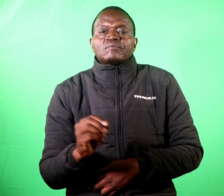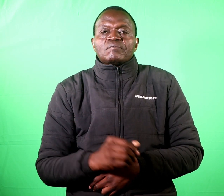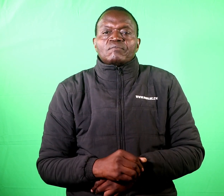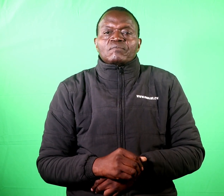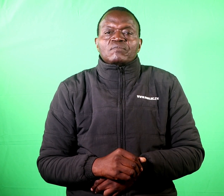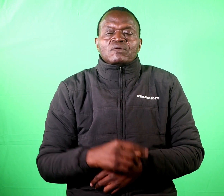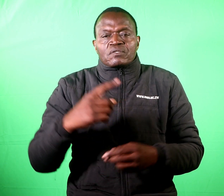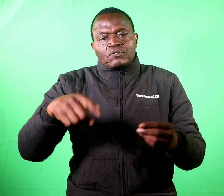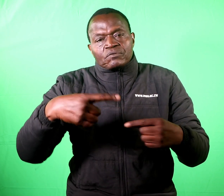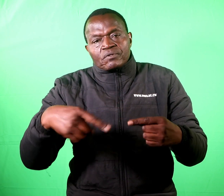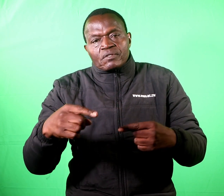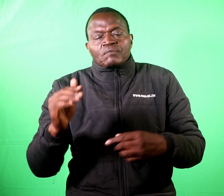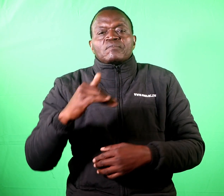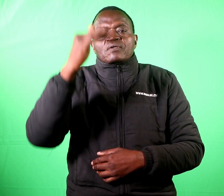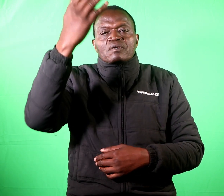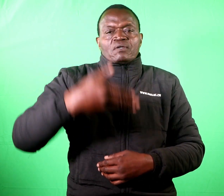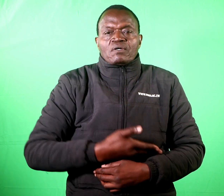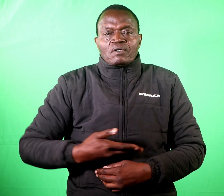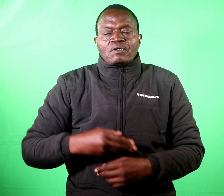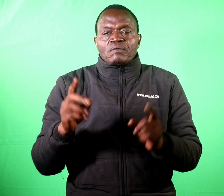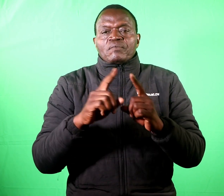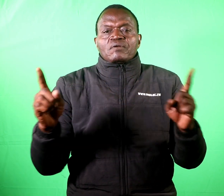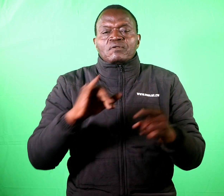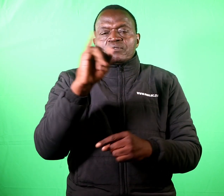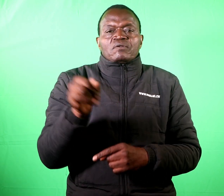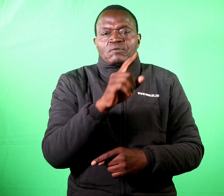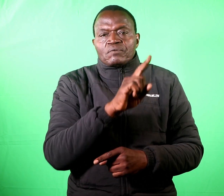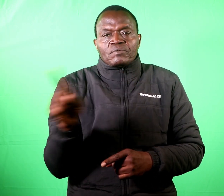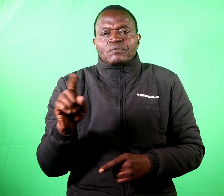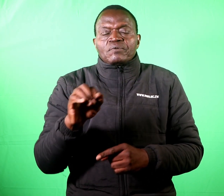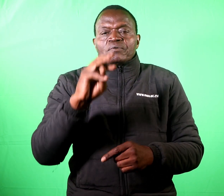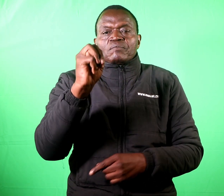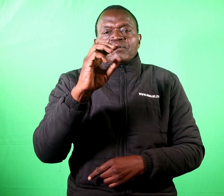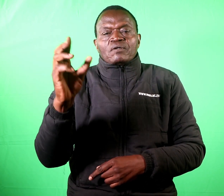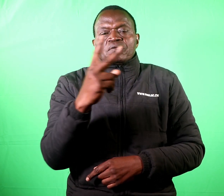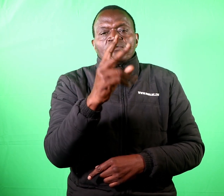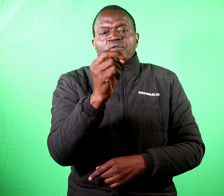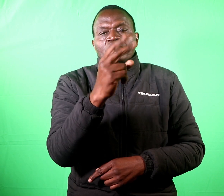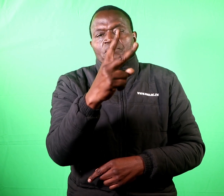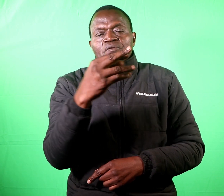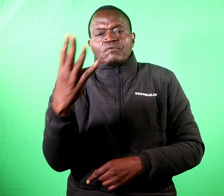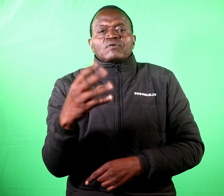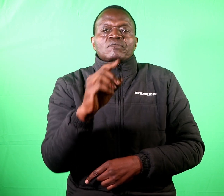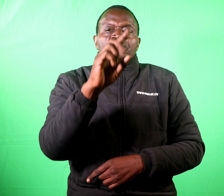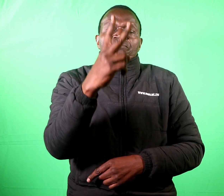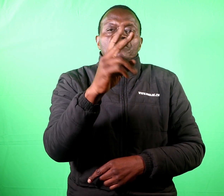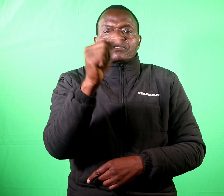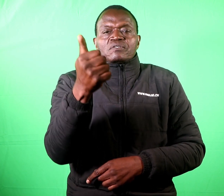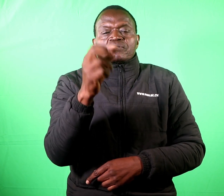During the peak hunger period, January to March 2024, 26% of the rural